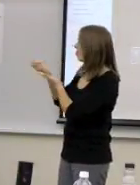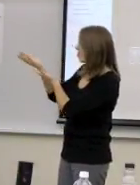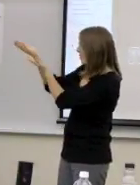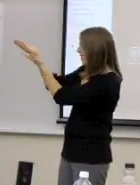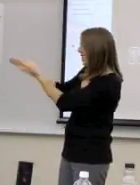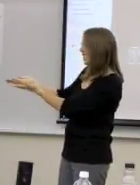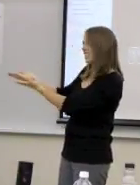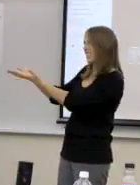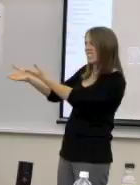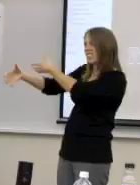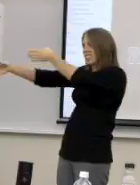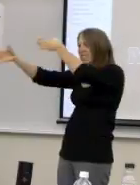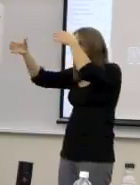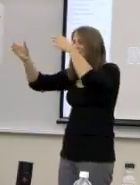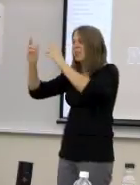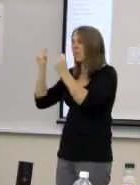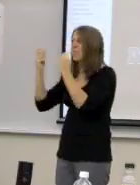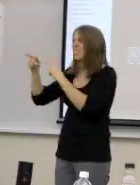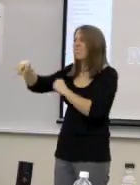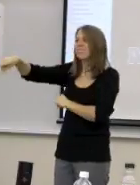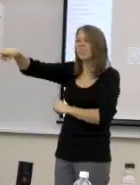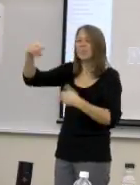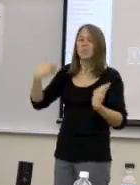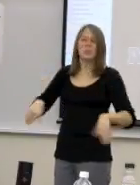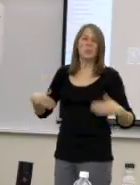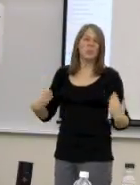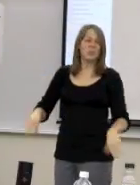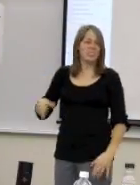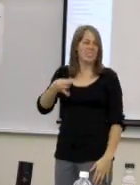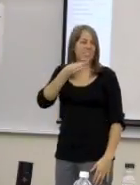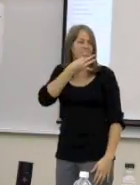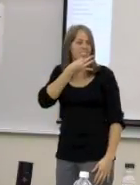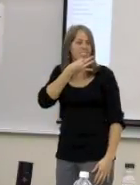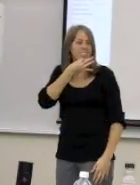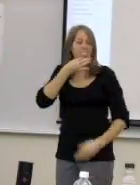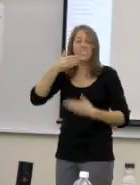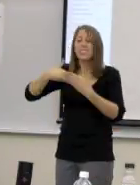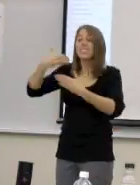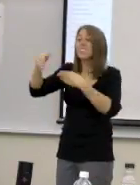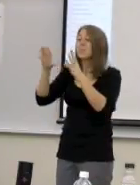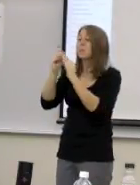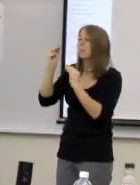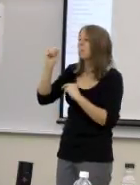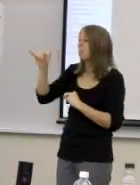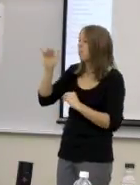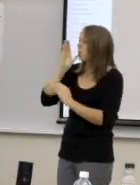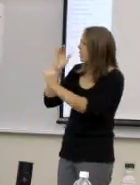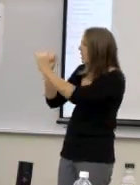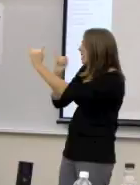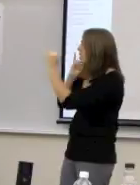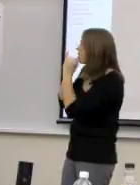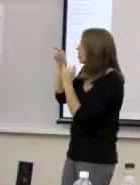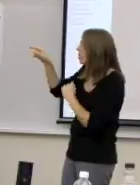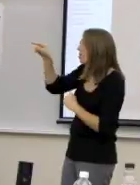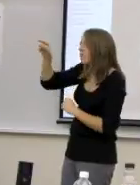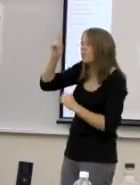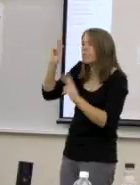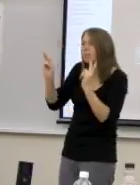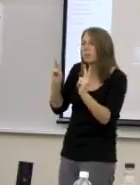giants that we have around us. So our next meeting in May, we're going to interview these people. See how they just found out we're going to be interviewed? We're going